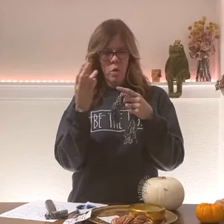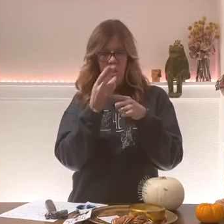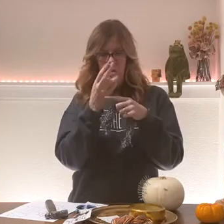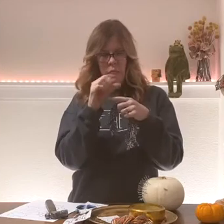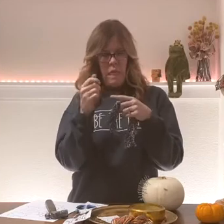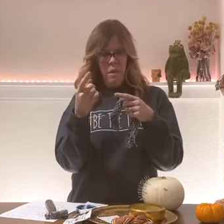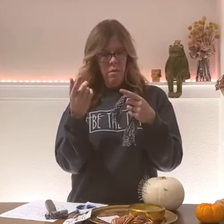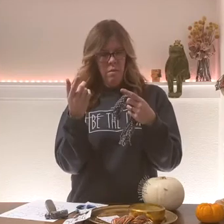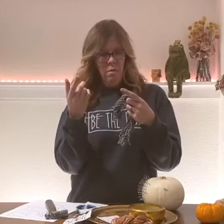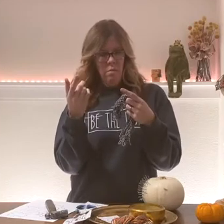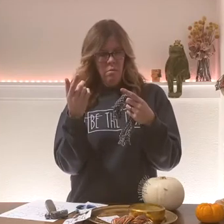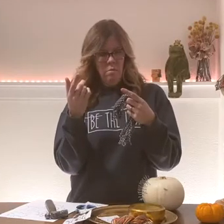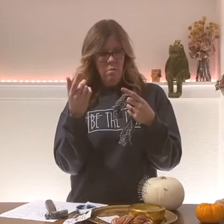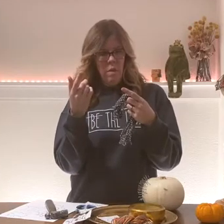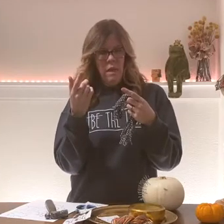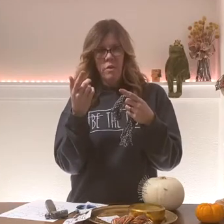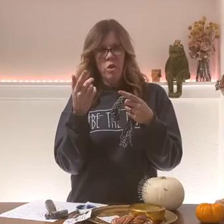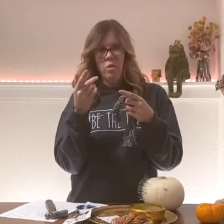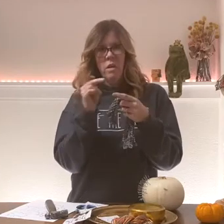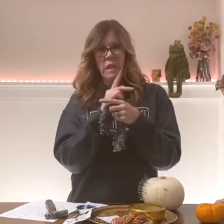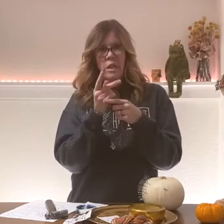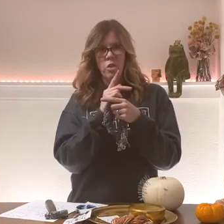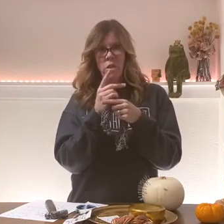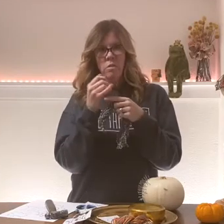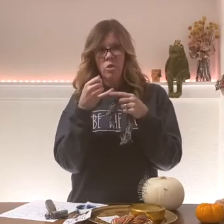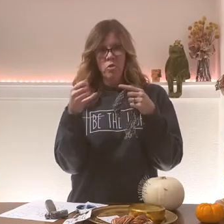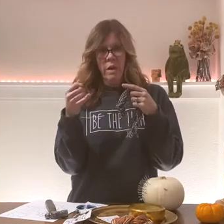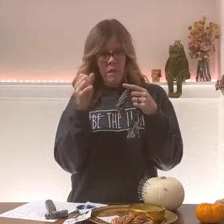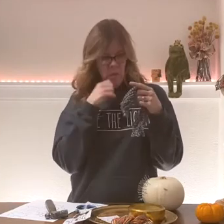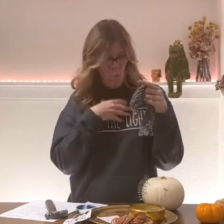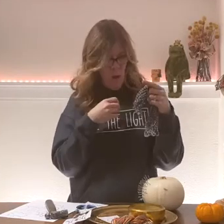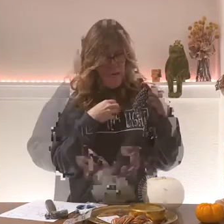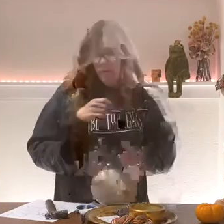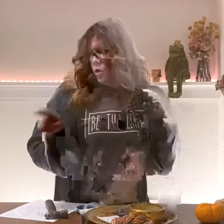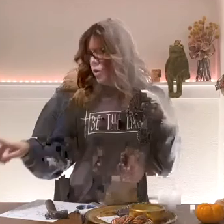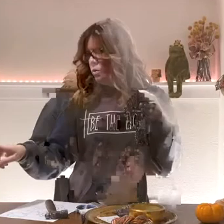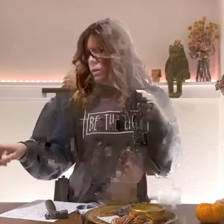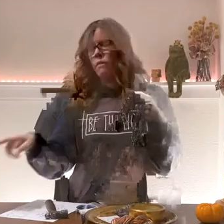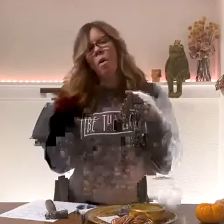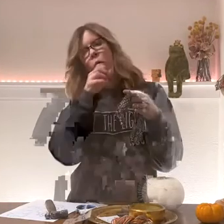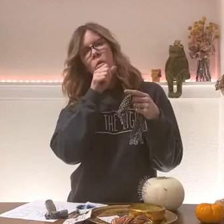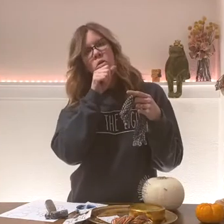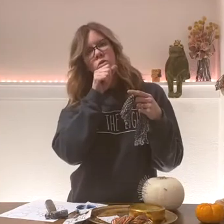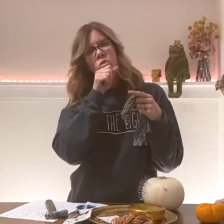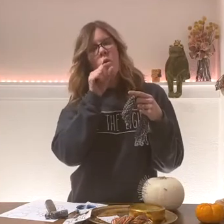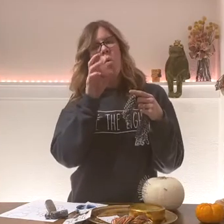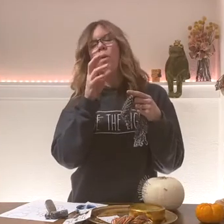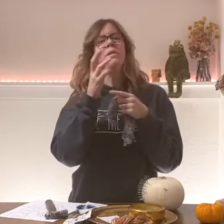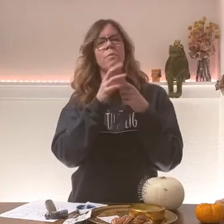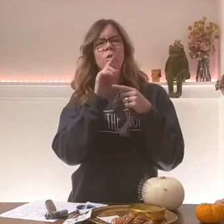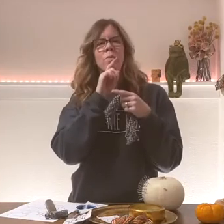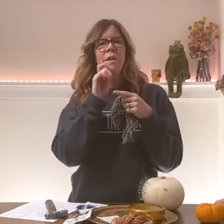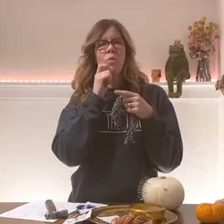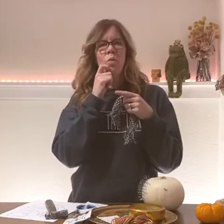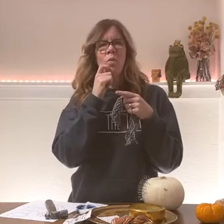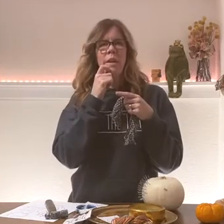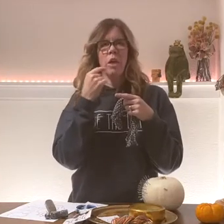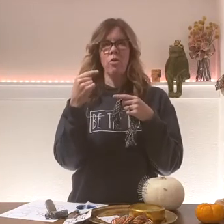use even your kitchen string that's white if you're using the orange, or some of the really cool, like a